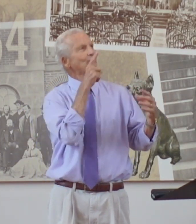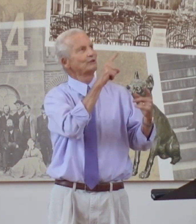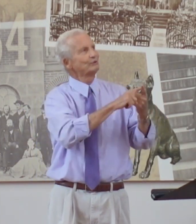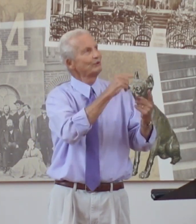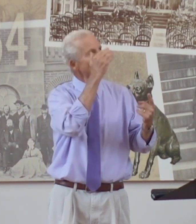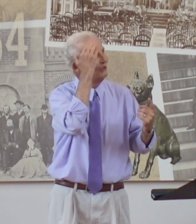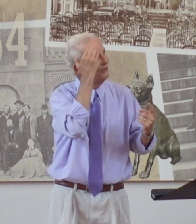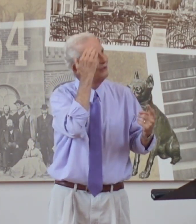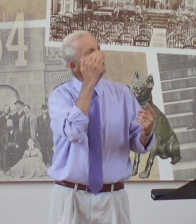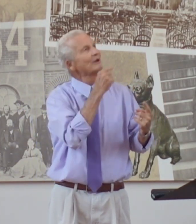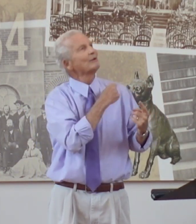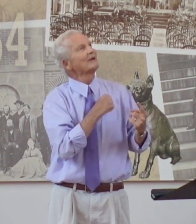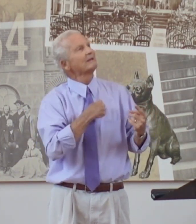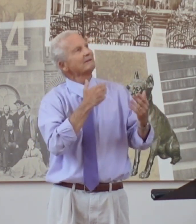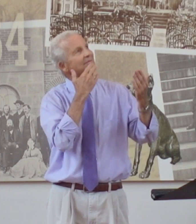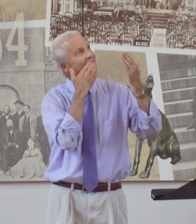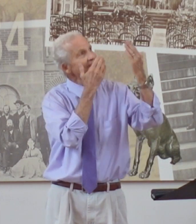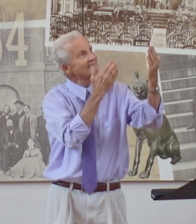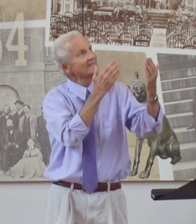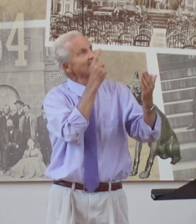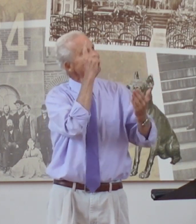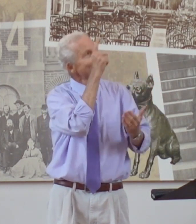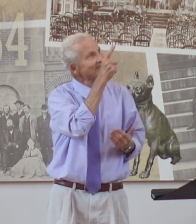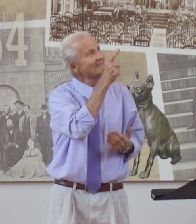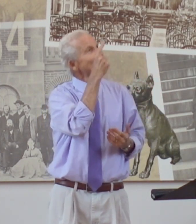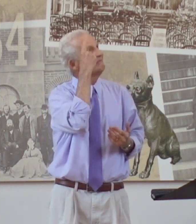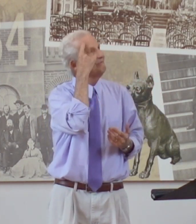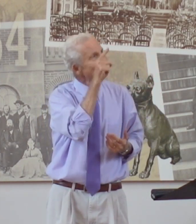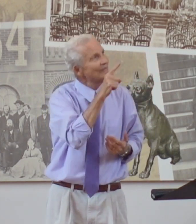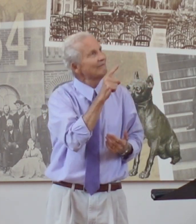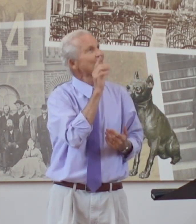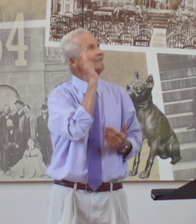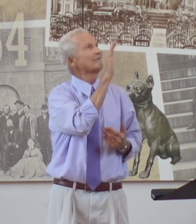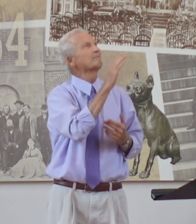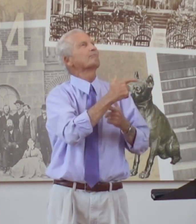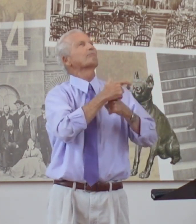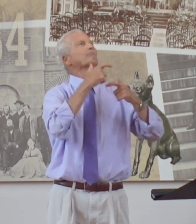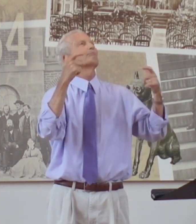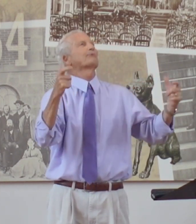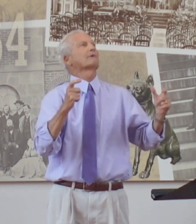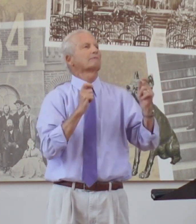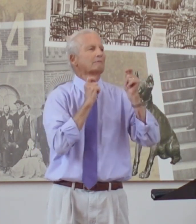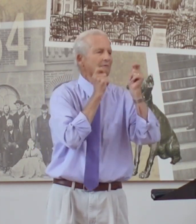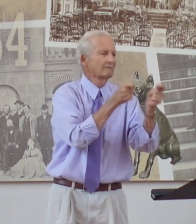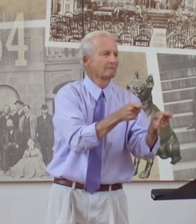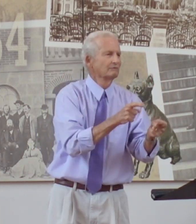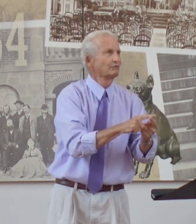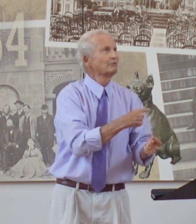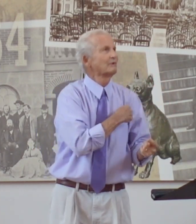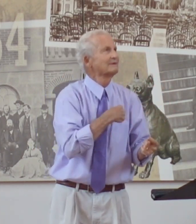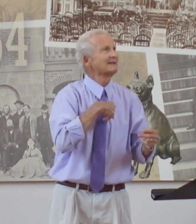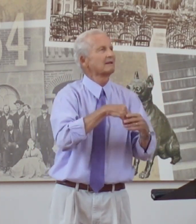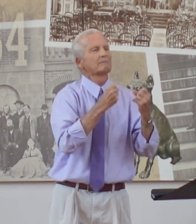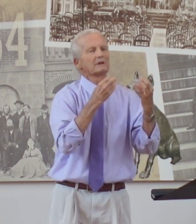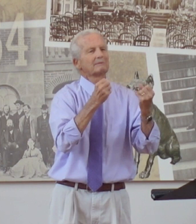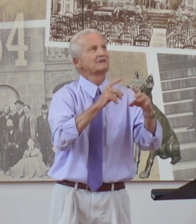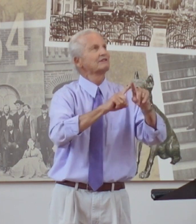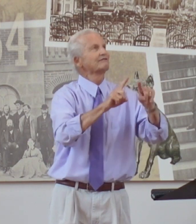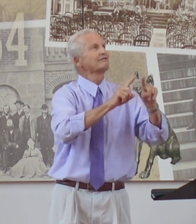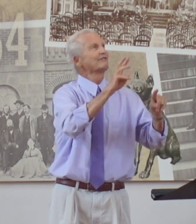us, and I want you to know that we are thankful to you for all of your contributions